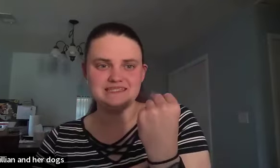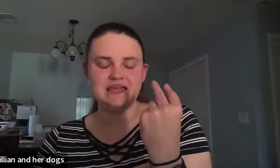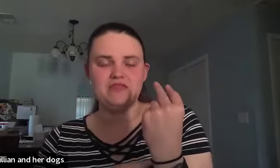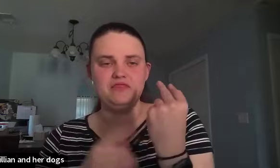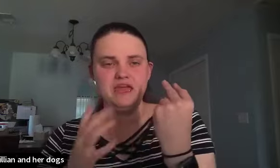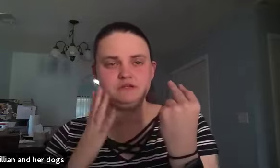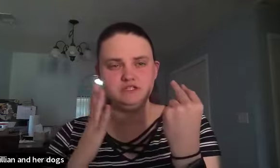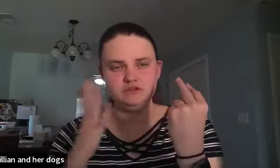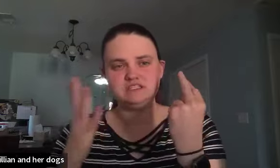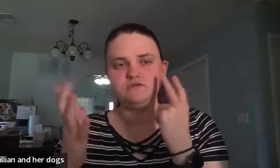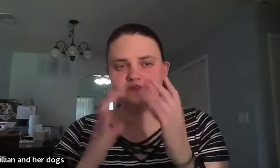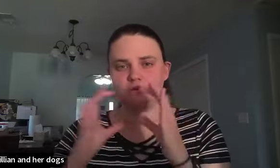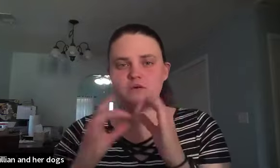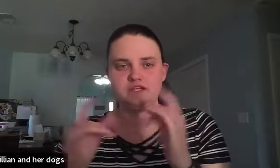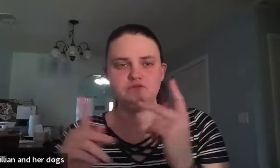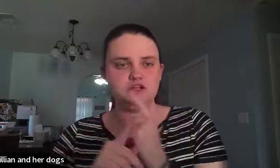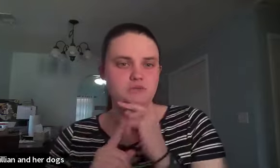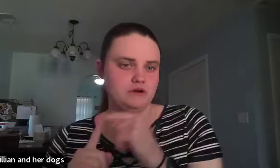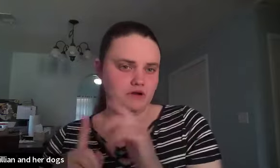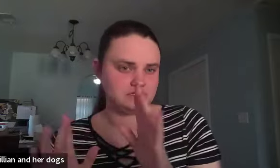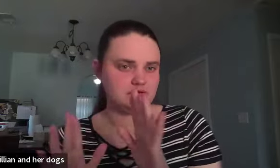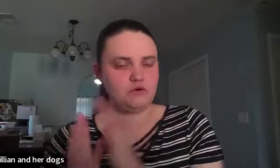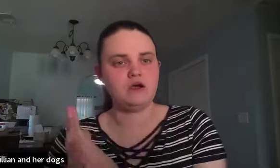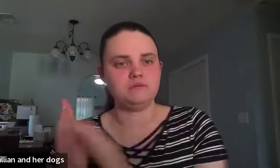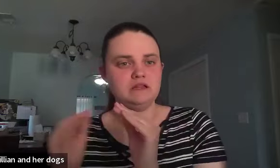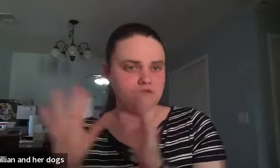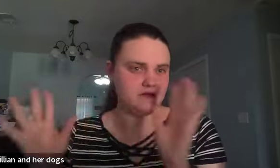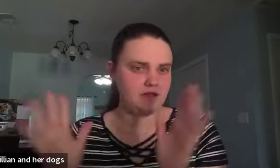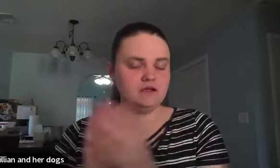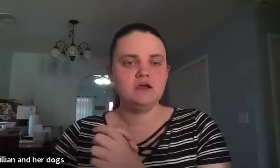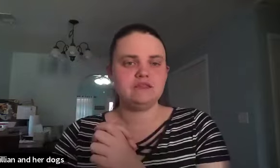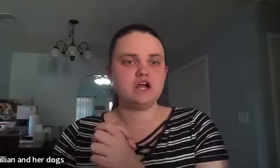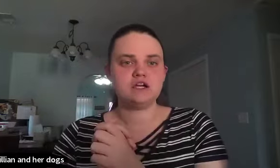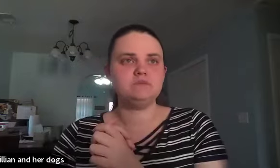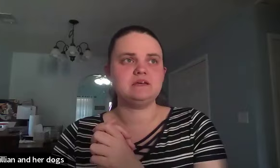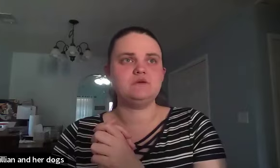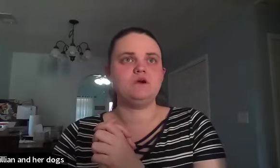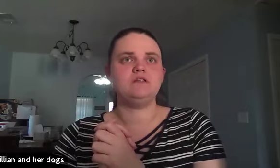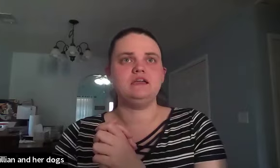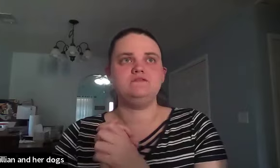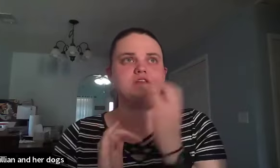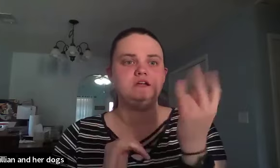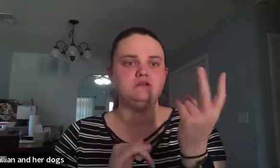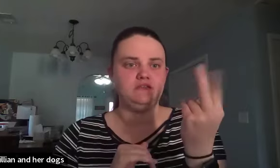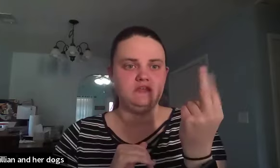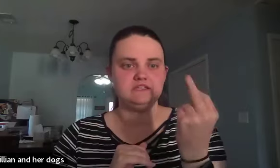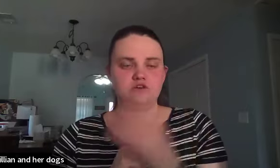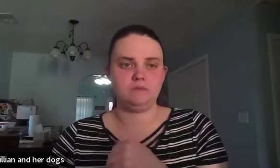this, you could still figure out a way to get your point across or clarify that. It's not going to be something where like if you sign it like this and they're going to be